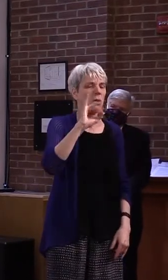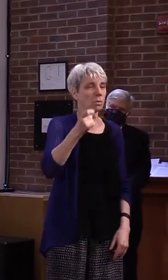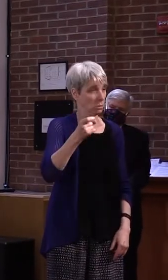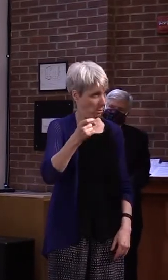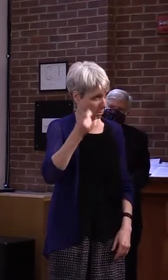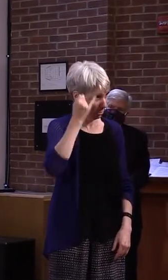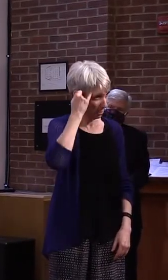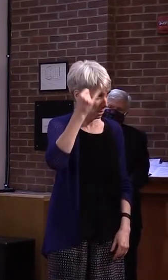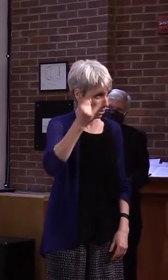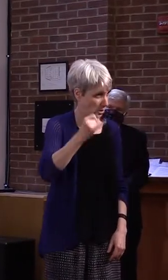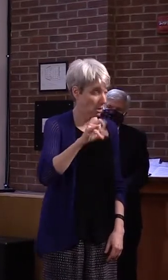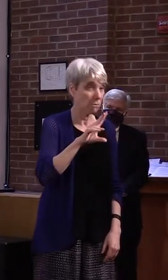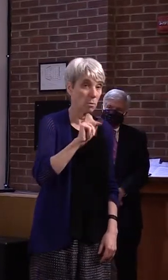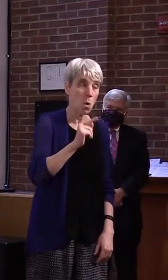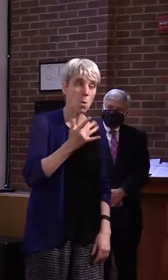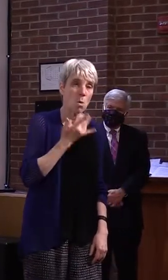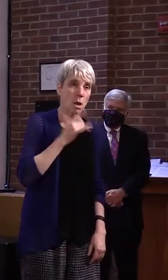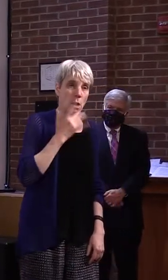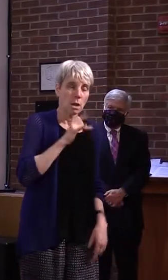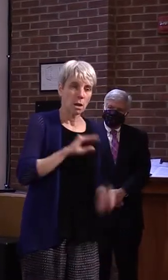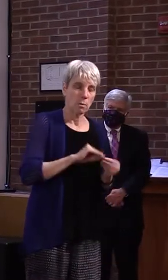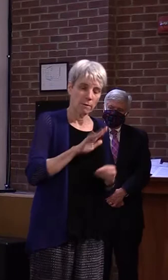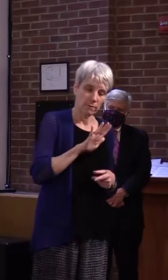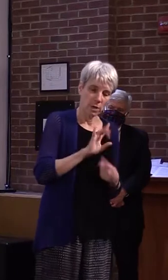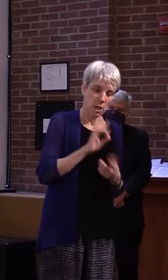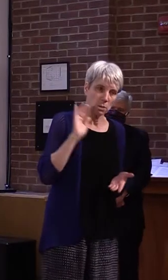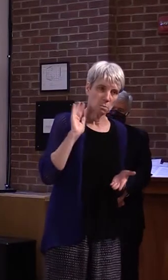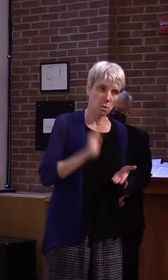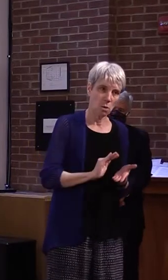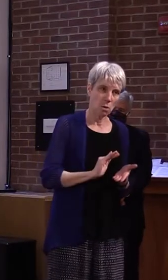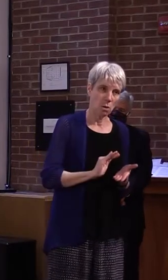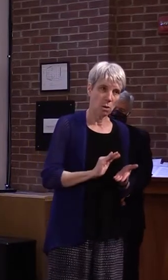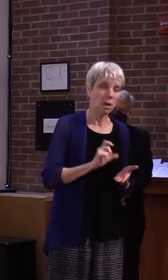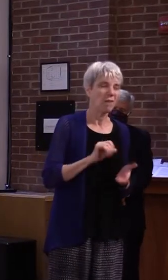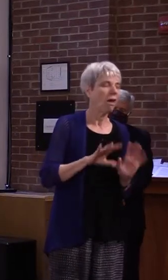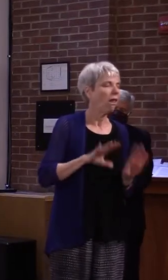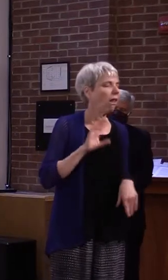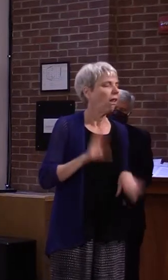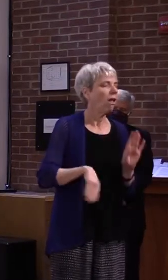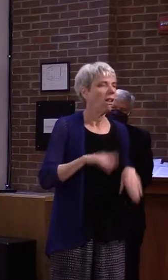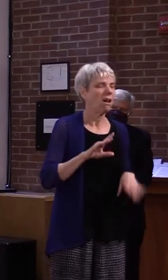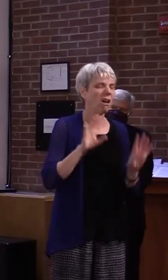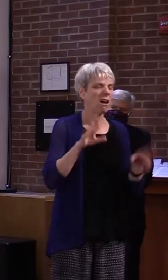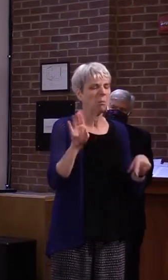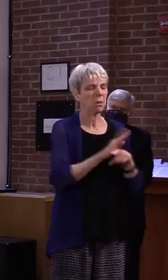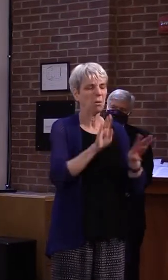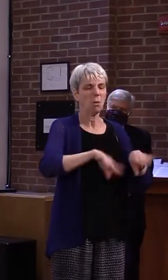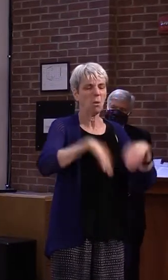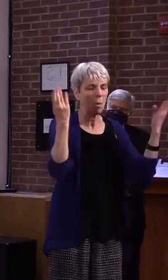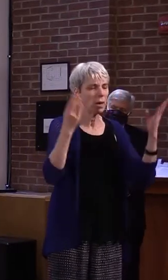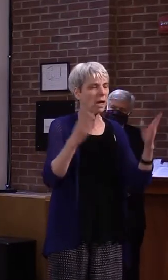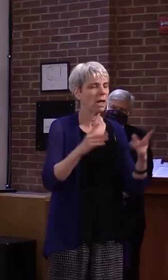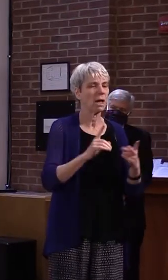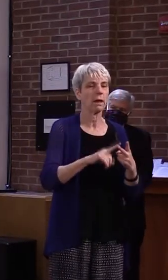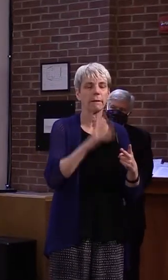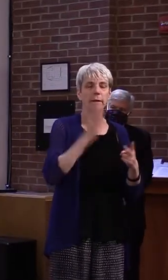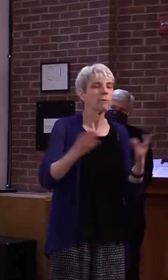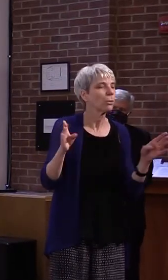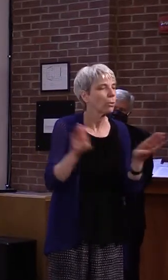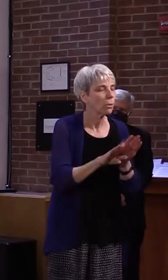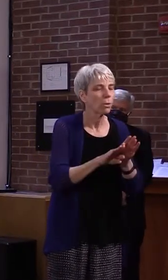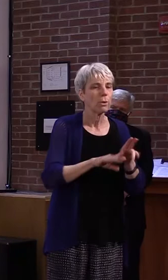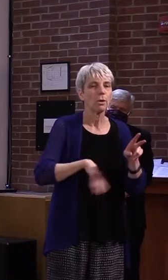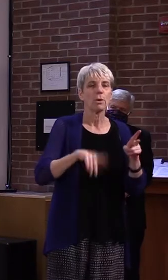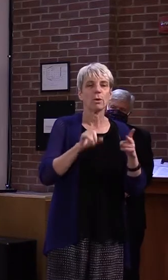all the steps we've taken here in Vermont, if we hadn't done everything, shut down some of the restaurants